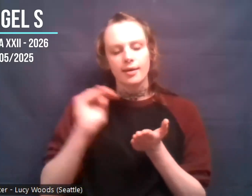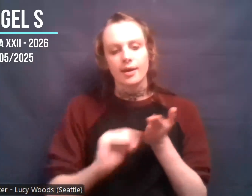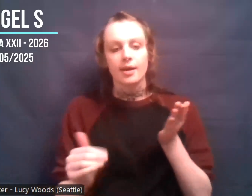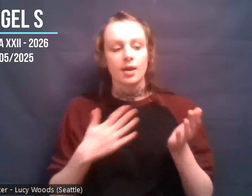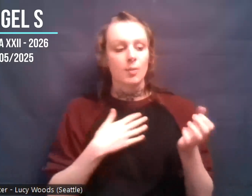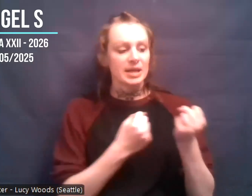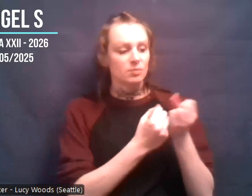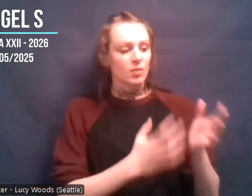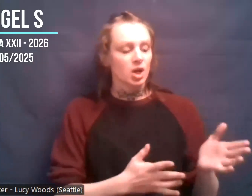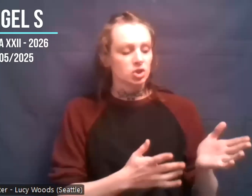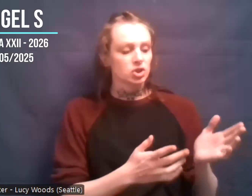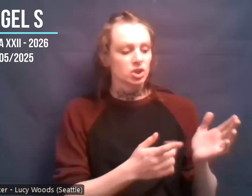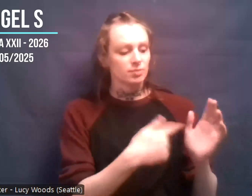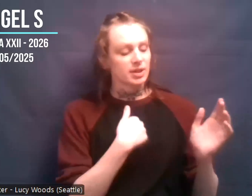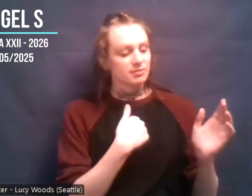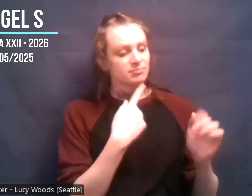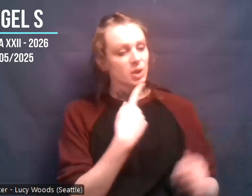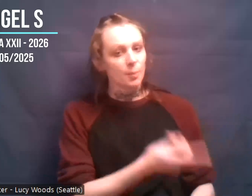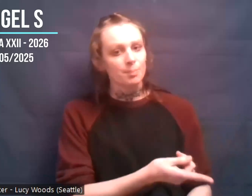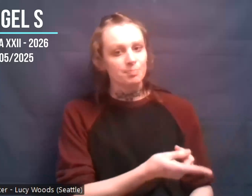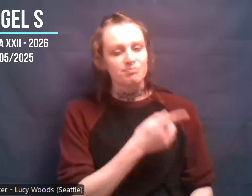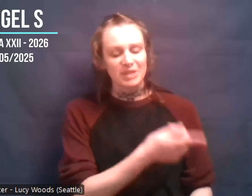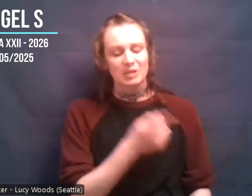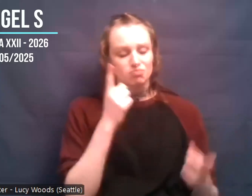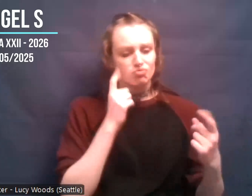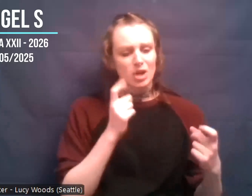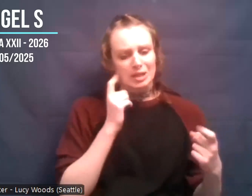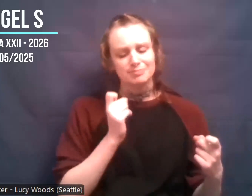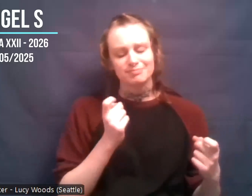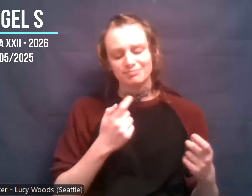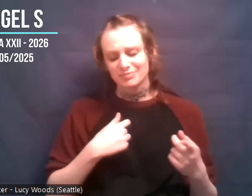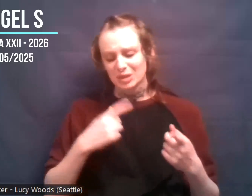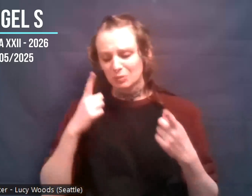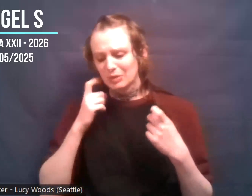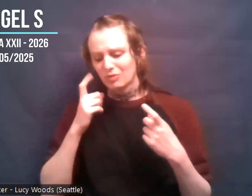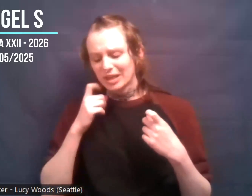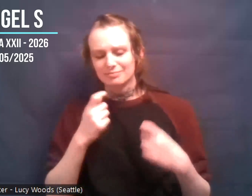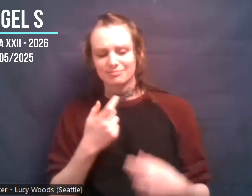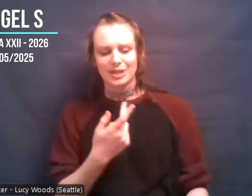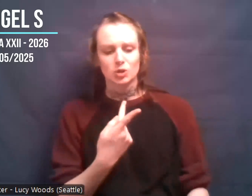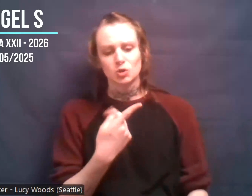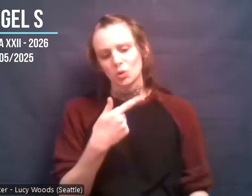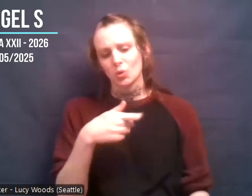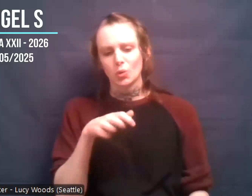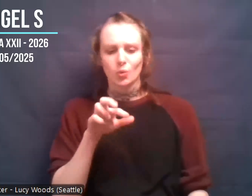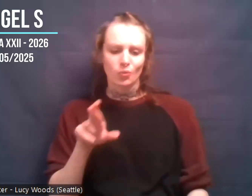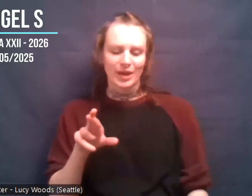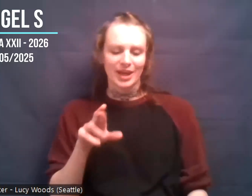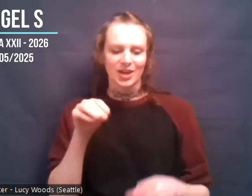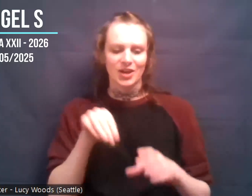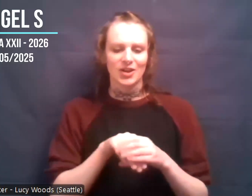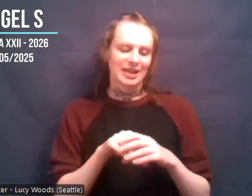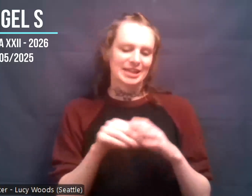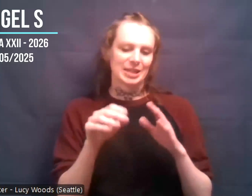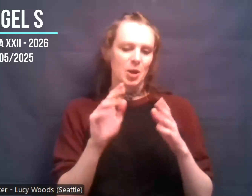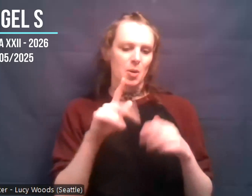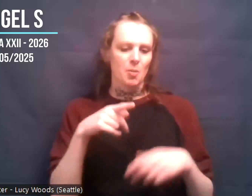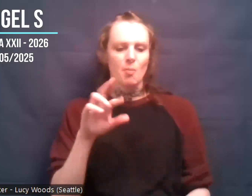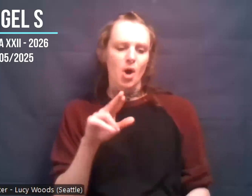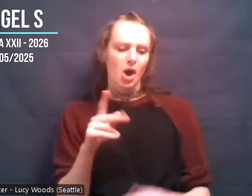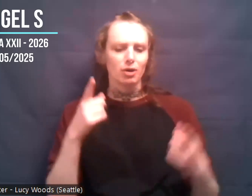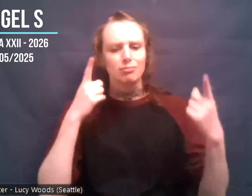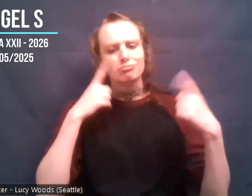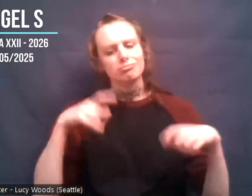and my sponsor cried, and I cried. And we're two queers in the middle of Liberty State Park crying, surrounded by